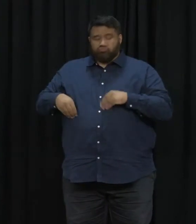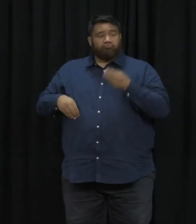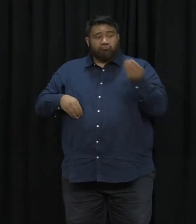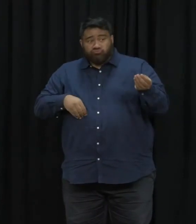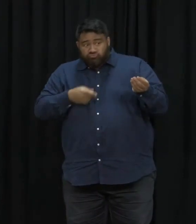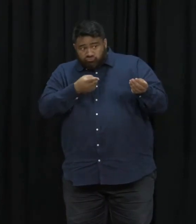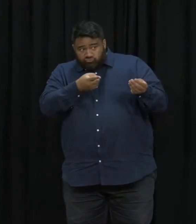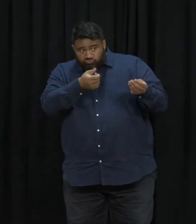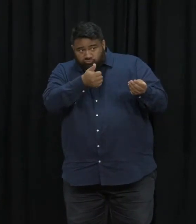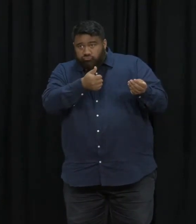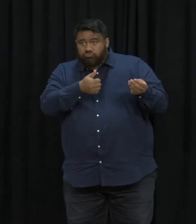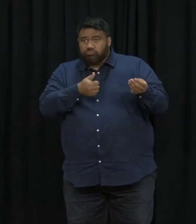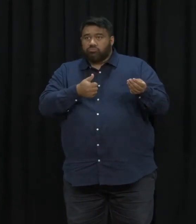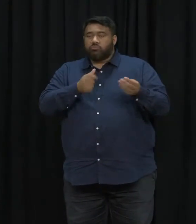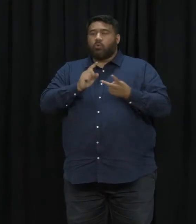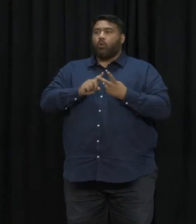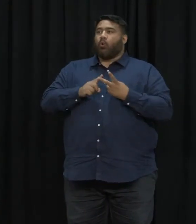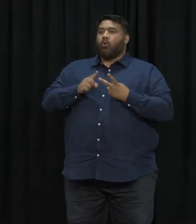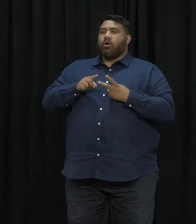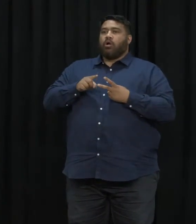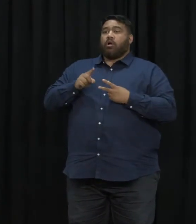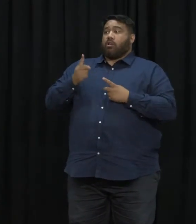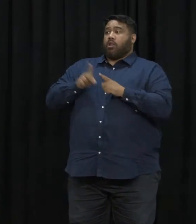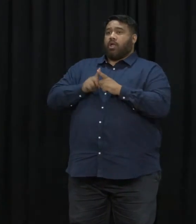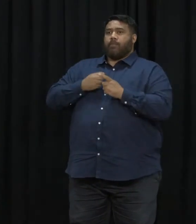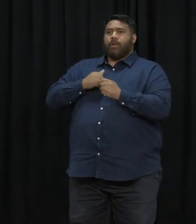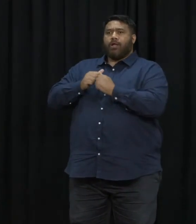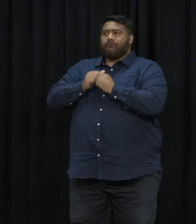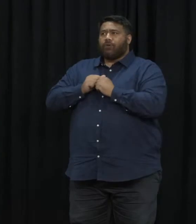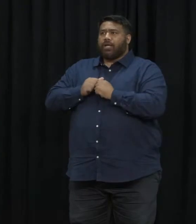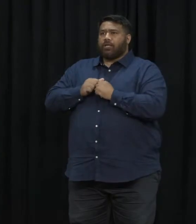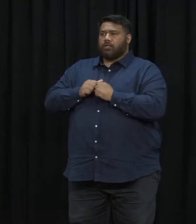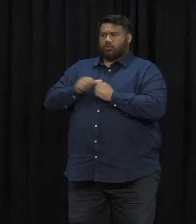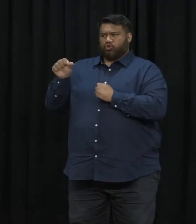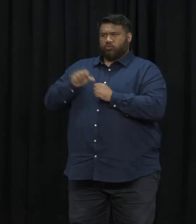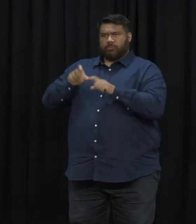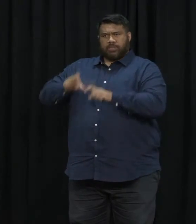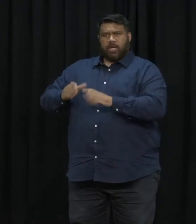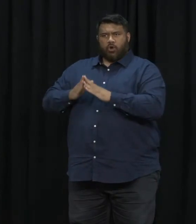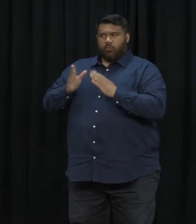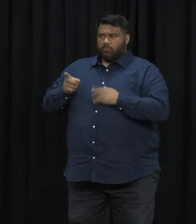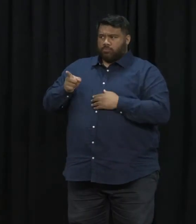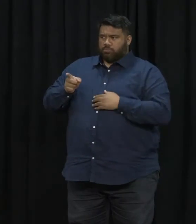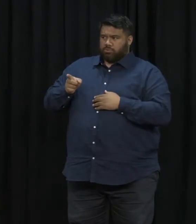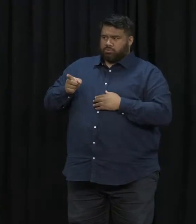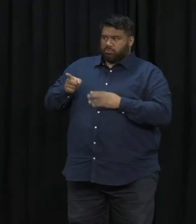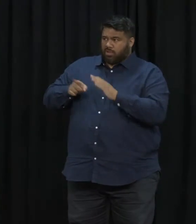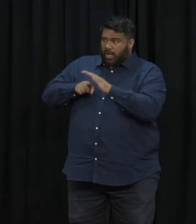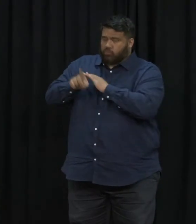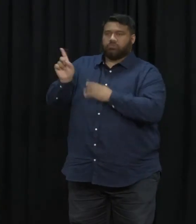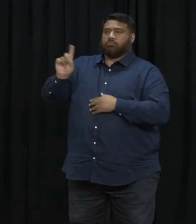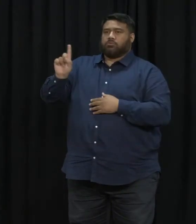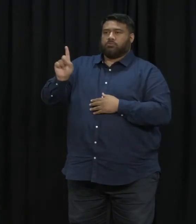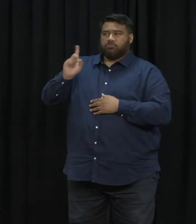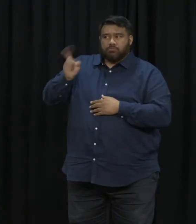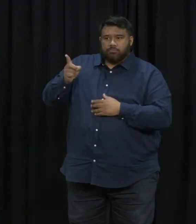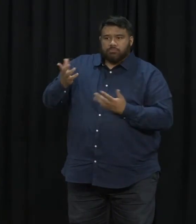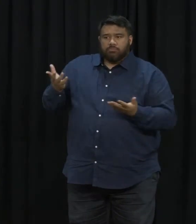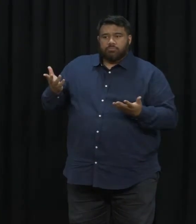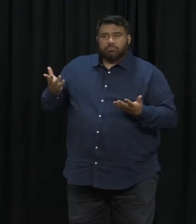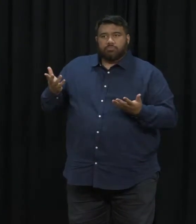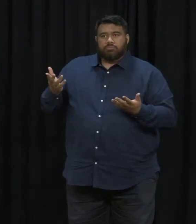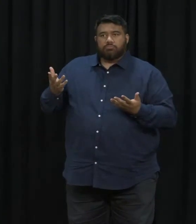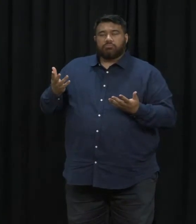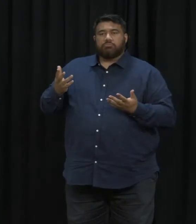you know should be isolating, don't go out. Or saying to a colleague who turns up to work when they should be isolating